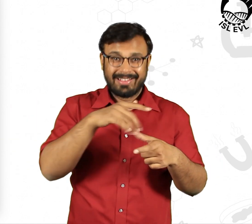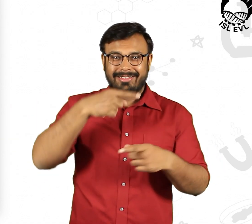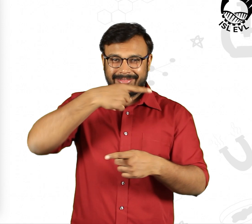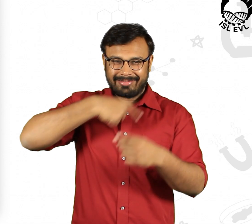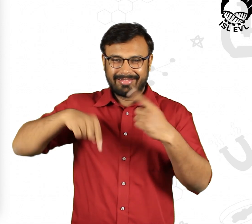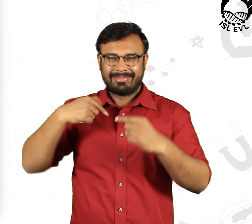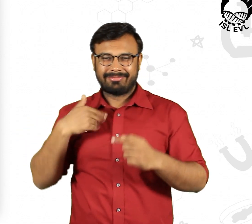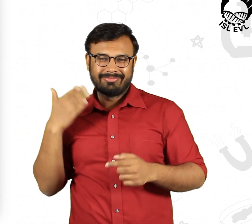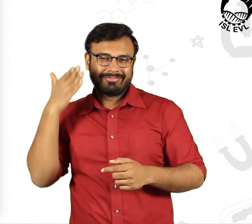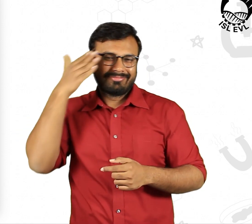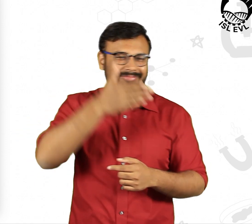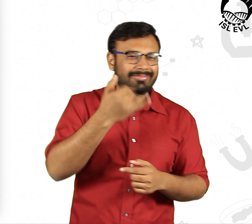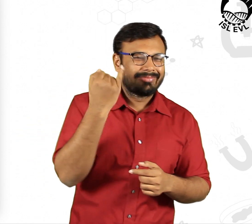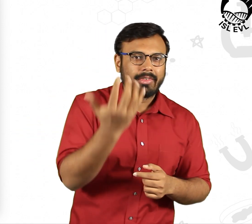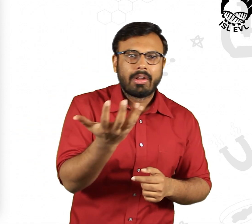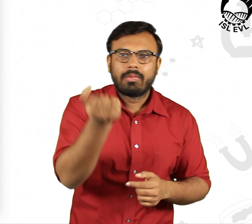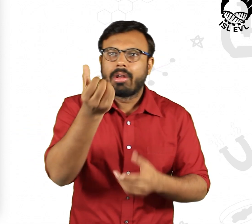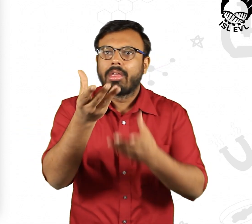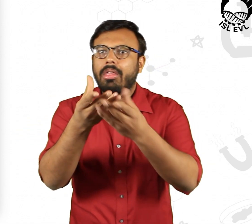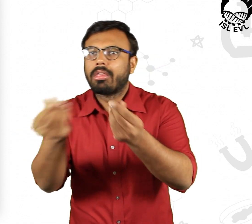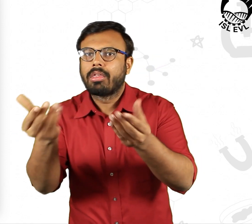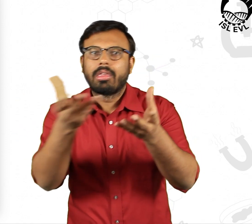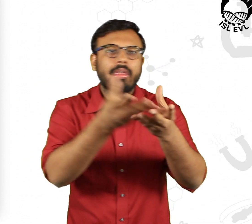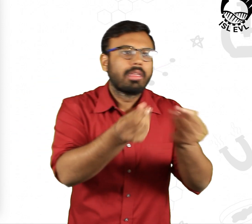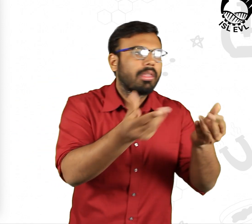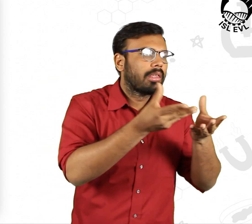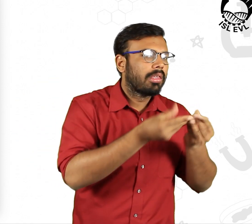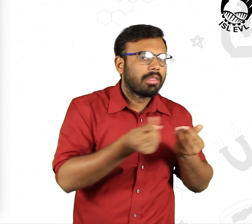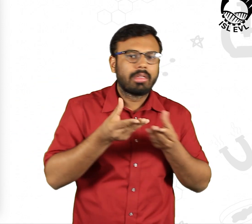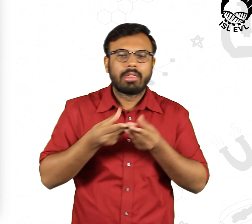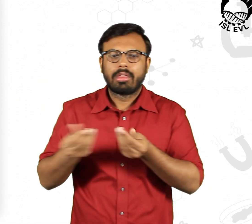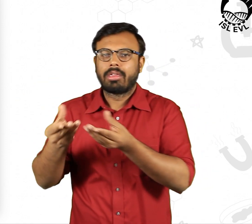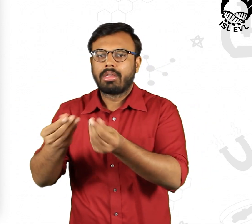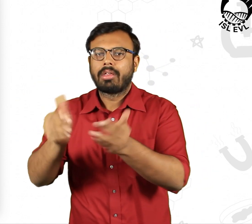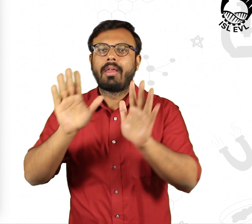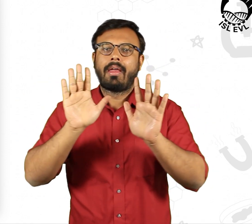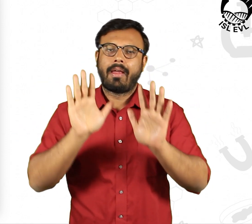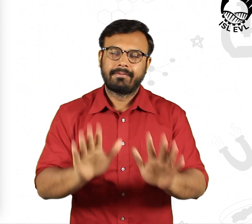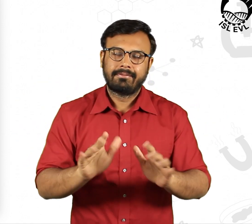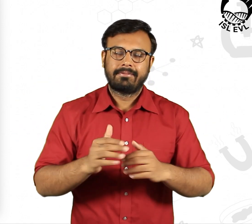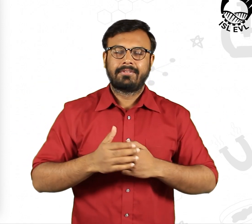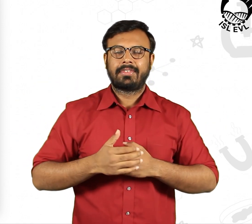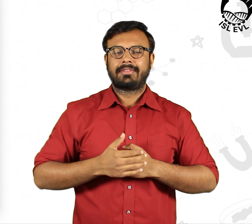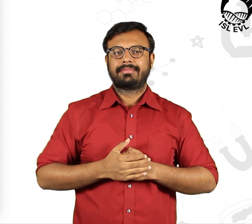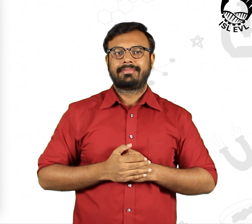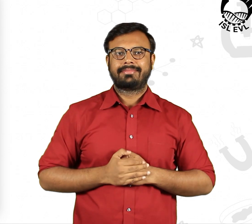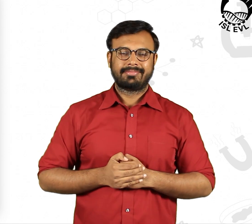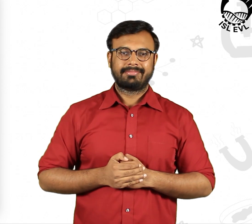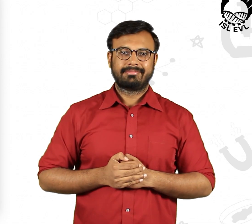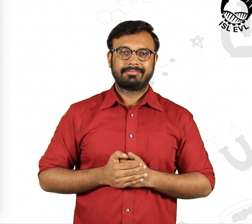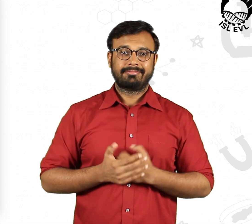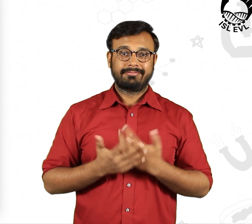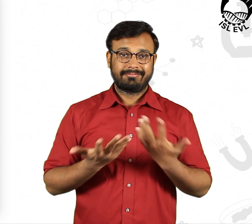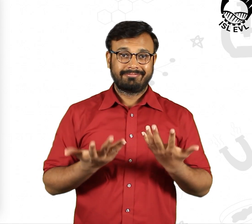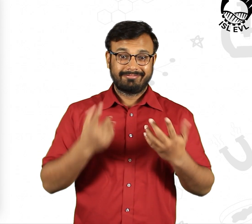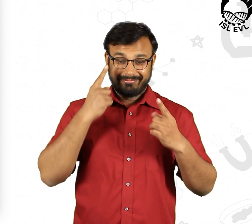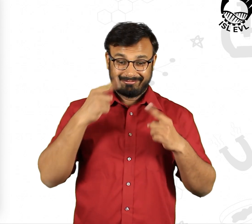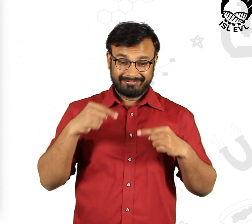this will change the community of trees we find in a forest.